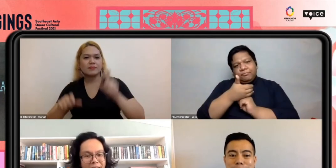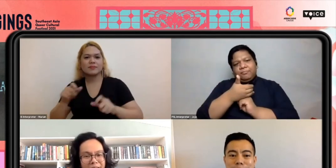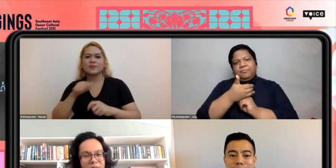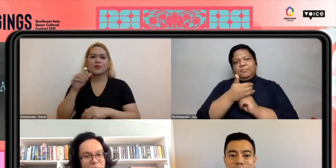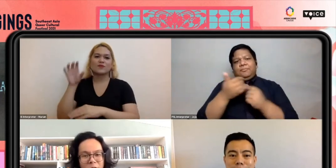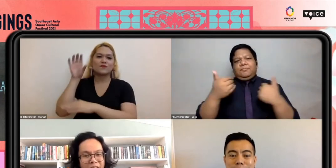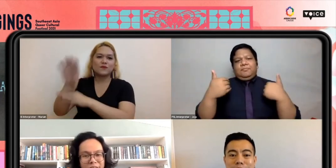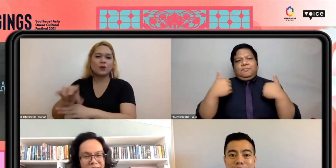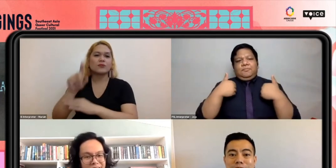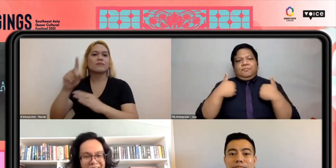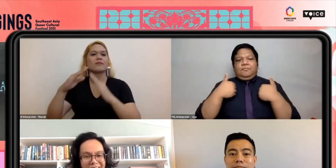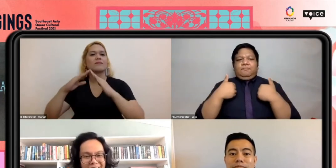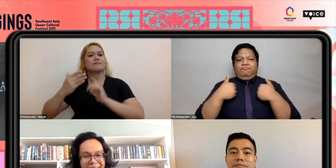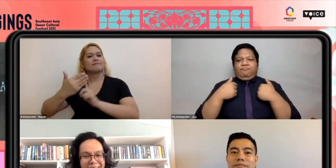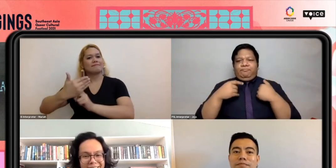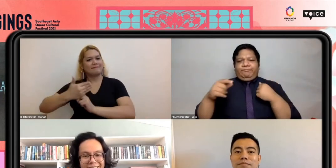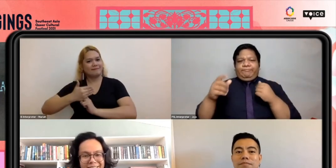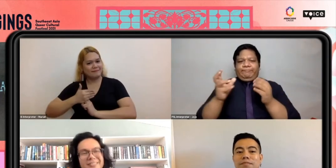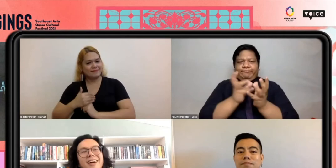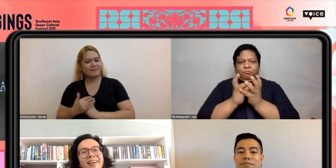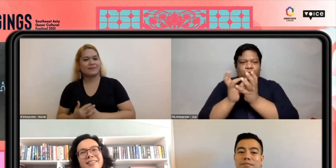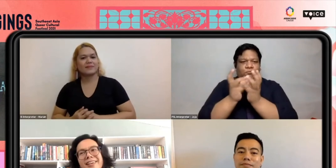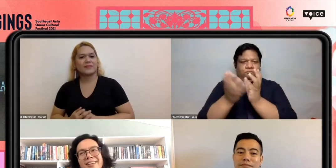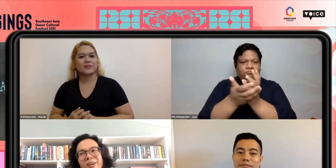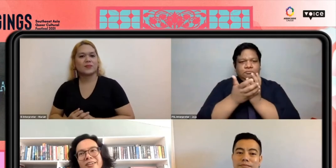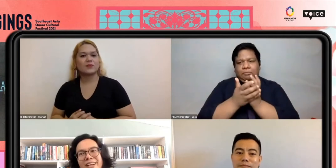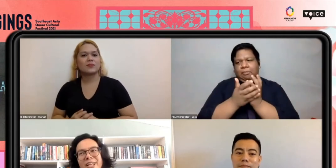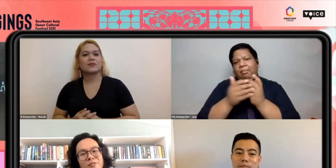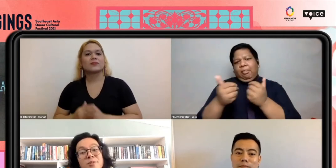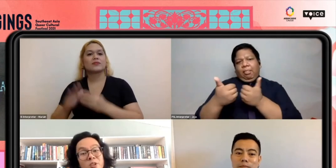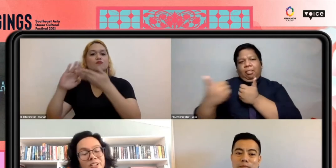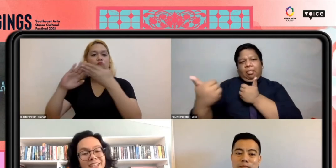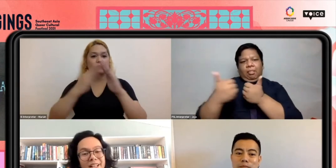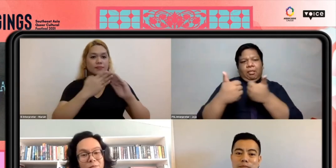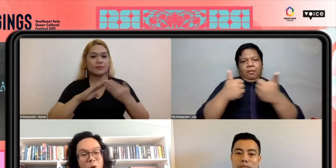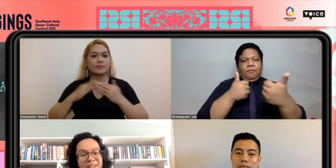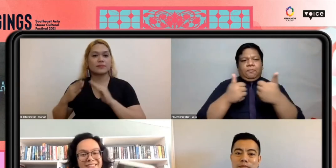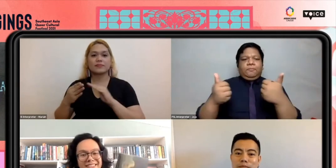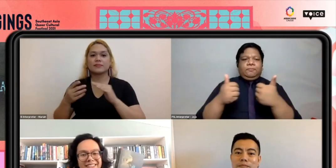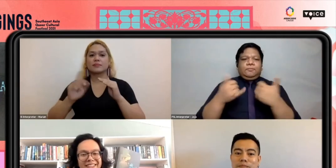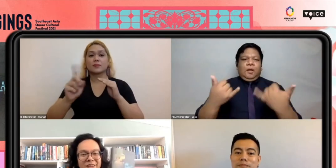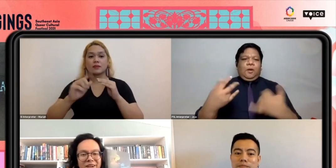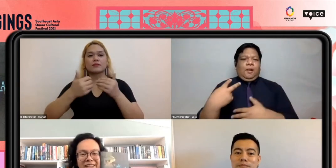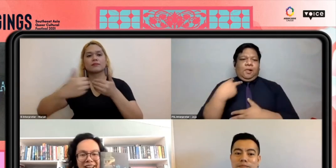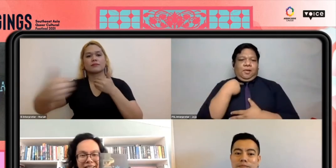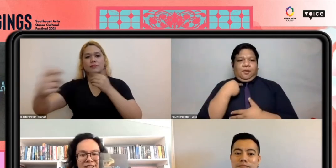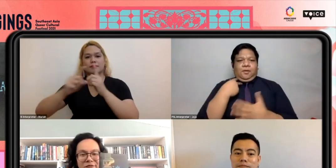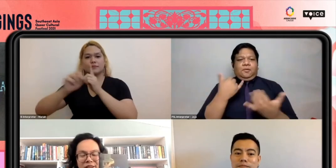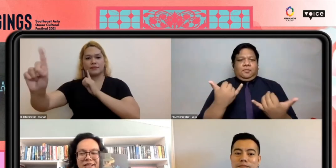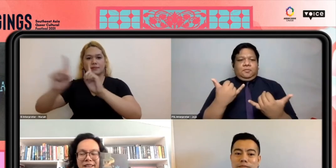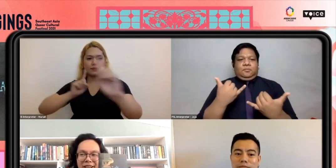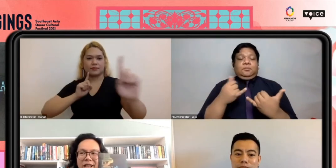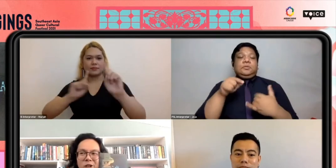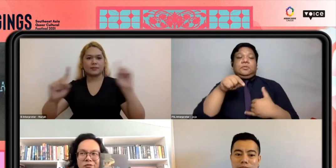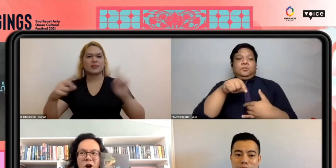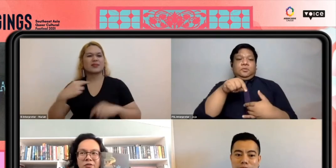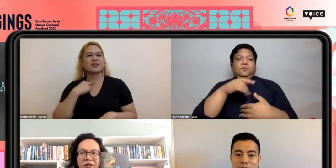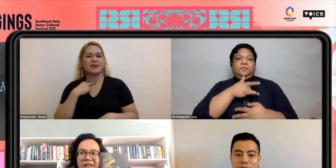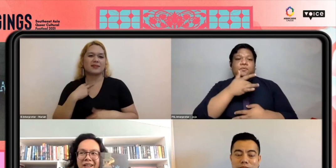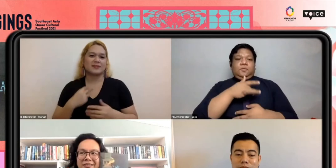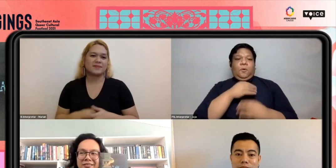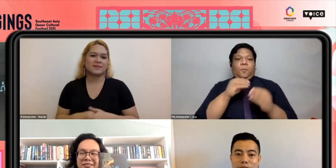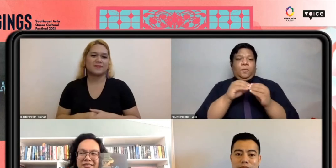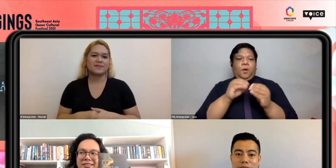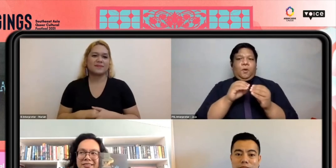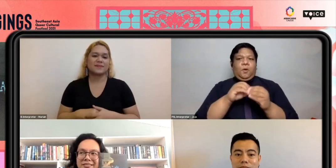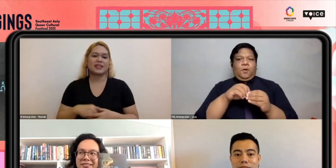normally bind people together, like I think are kind of obstructed at the moment, right? Like this feels like the kind of novel